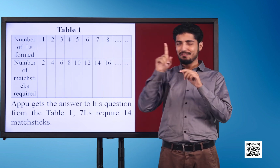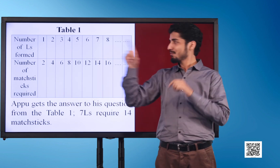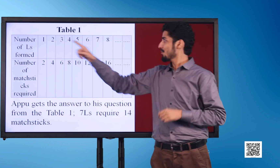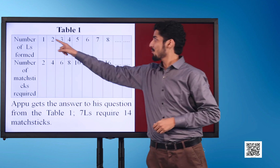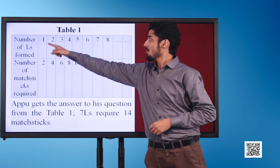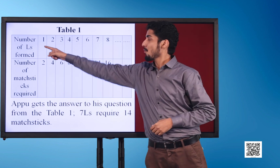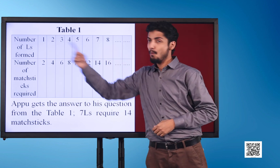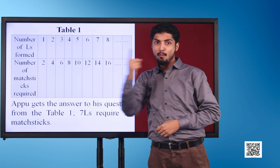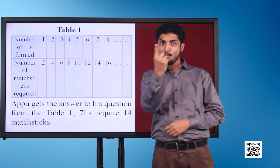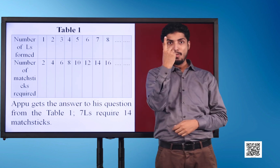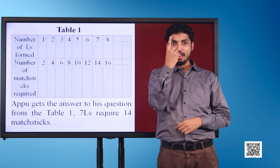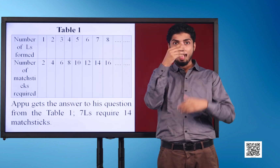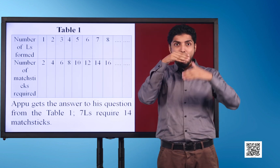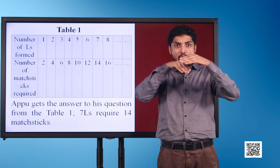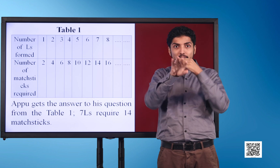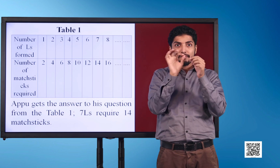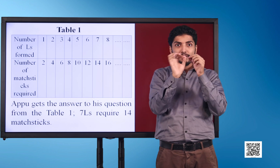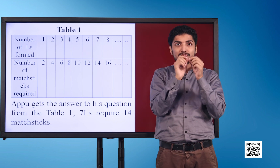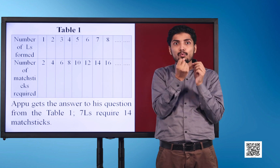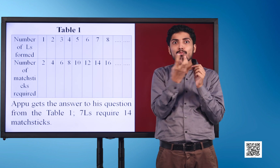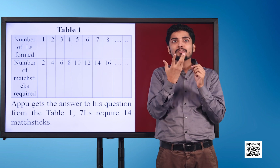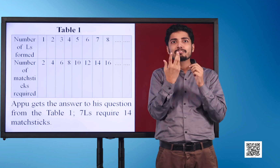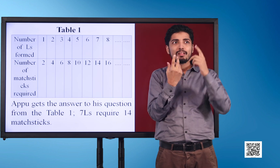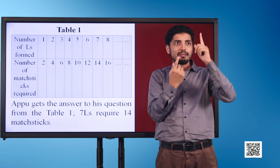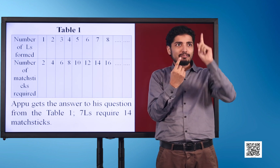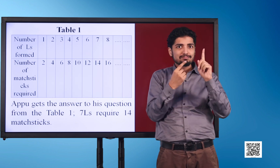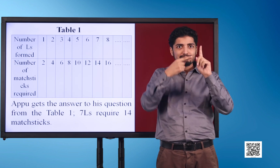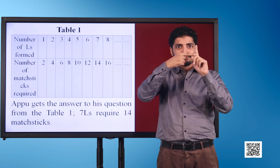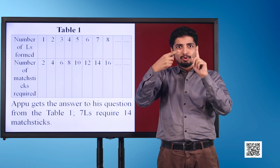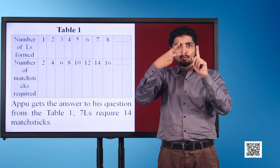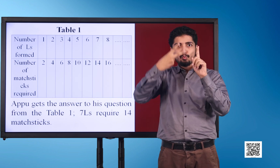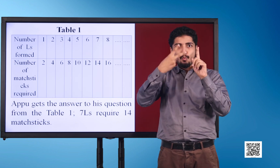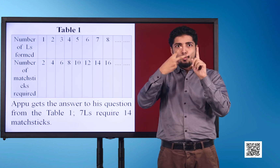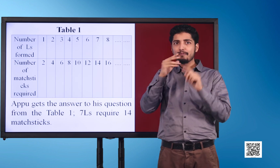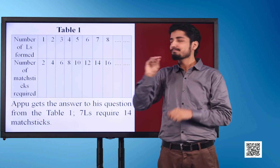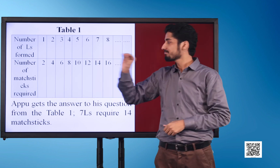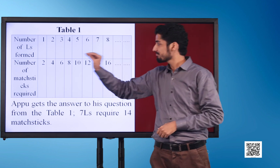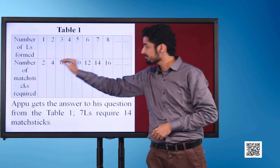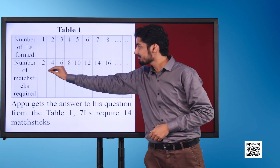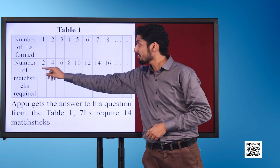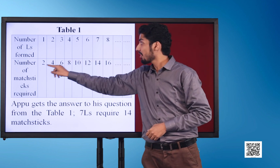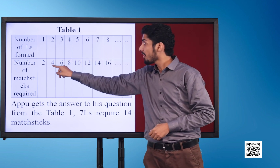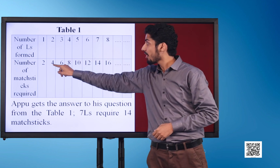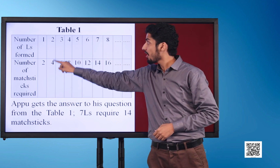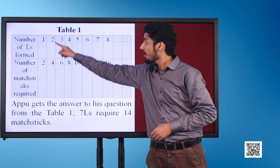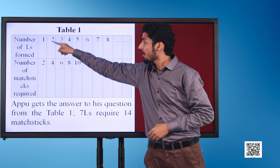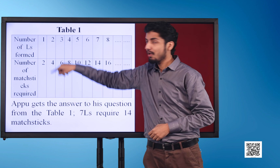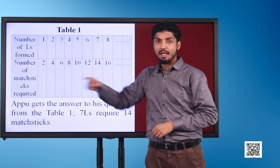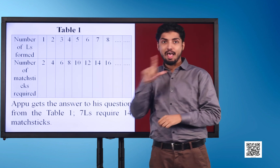5, 6, 7, 8, and so on. Number of matchsticks required 2,